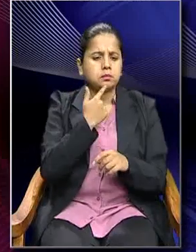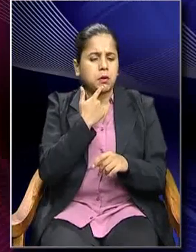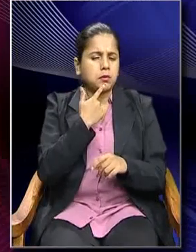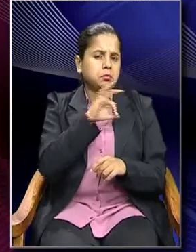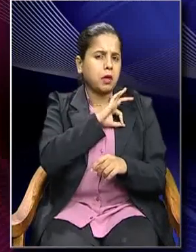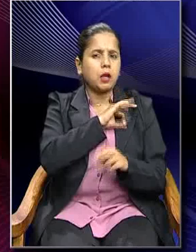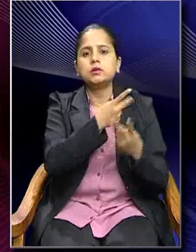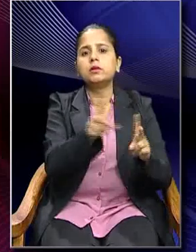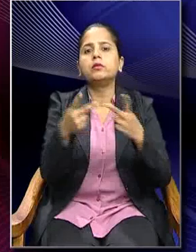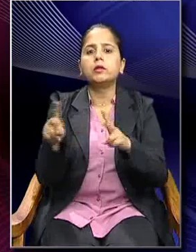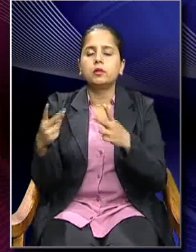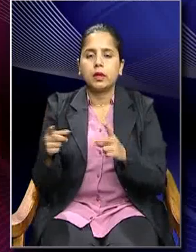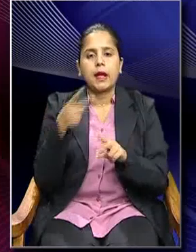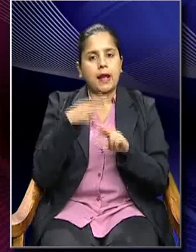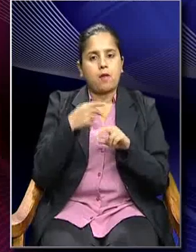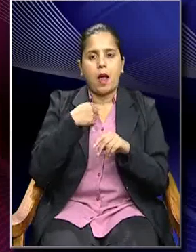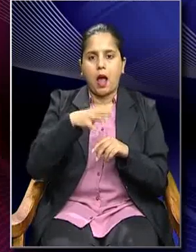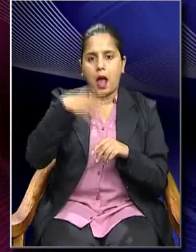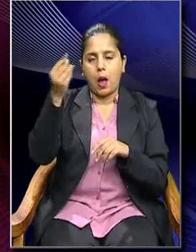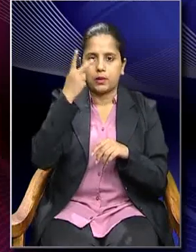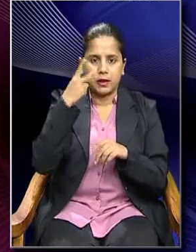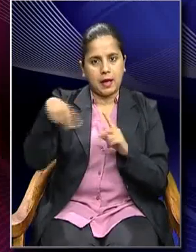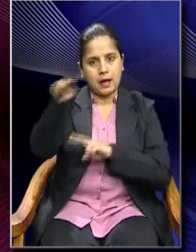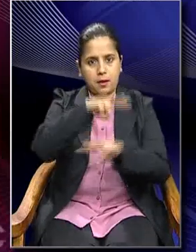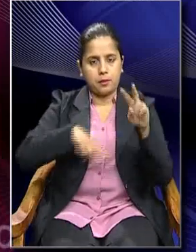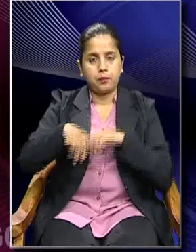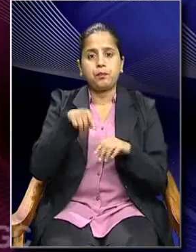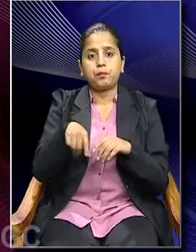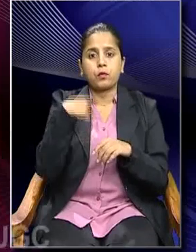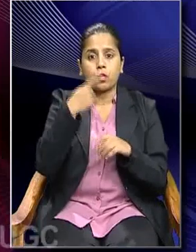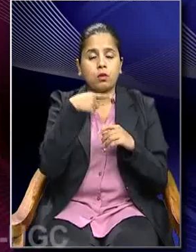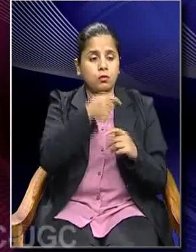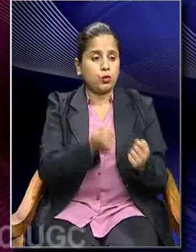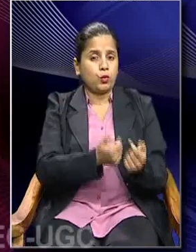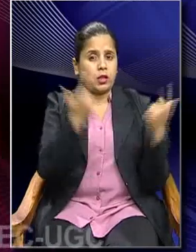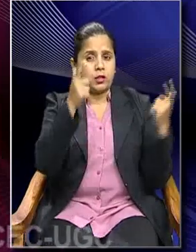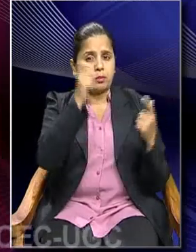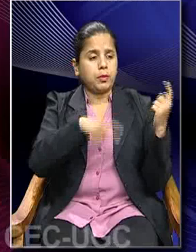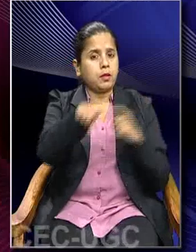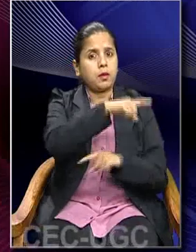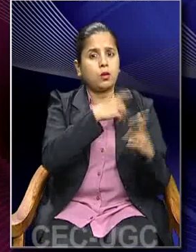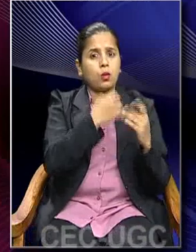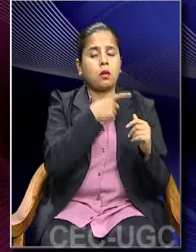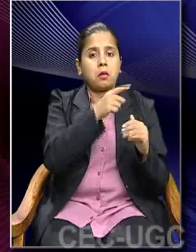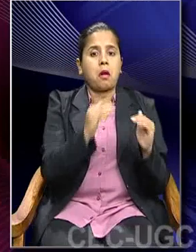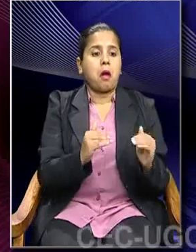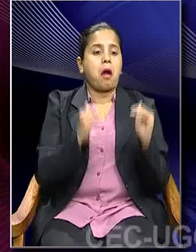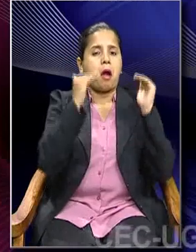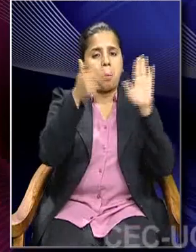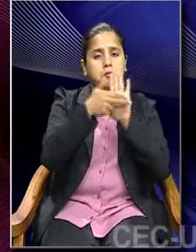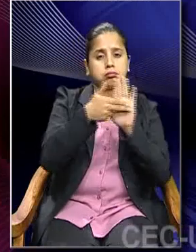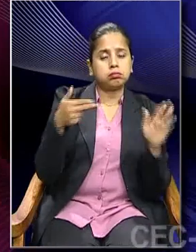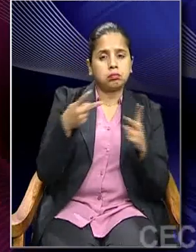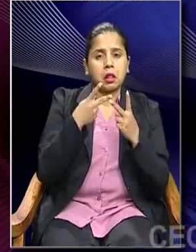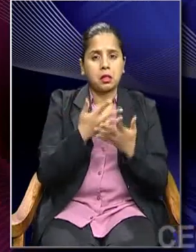So, if we look into the market, we see the upper class has a taste of, say, a higher brand which are